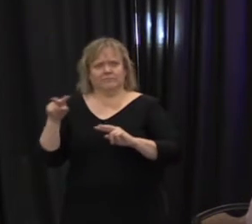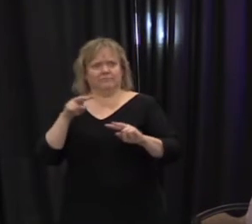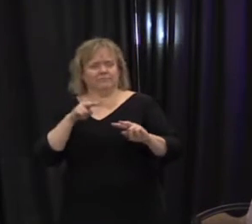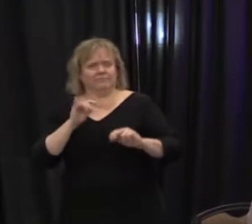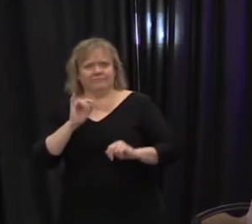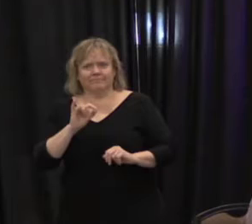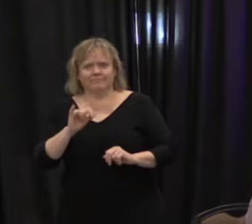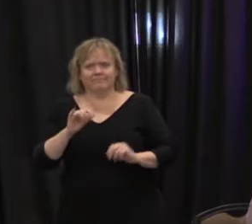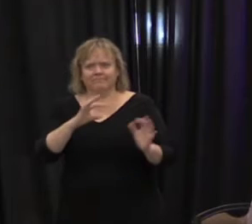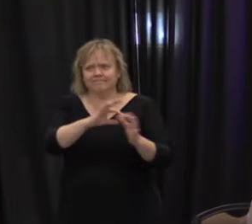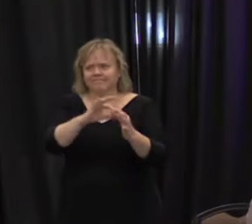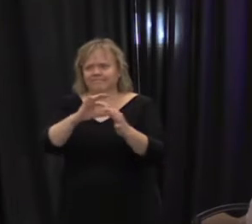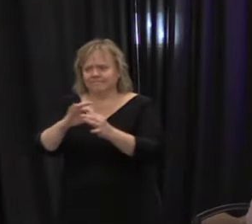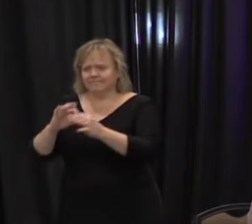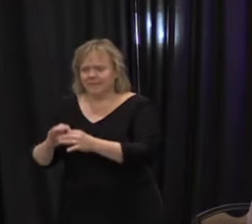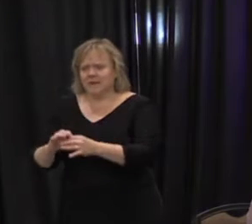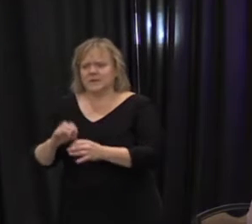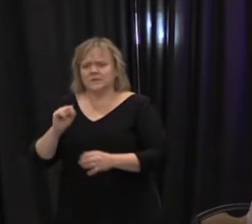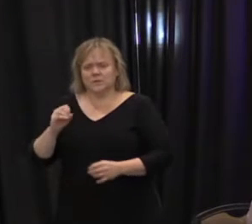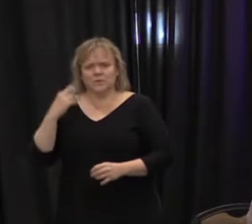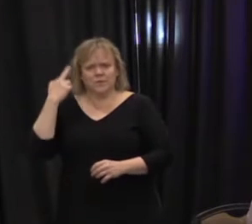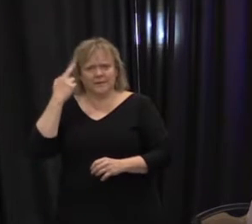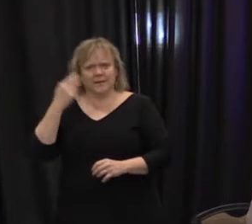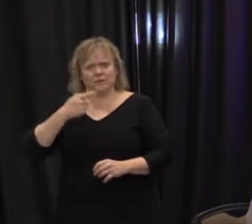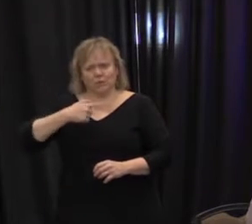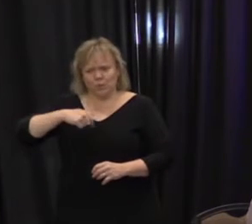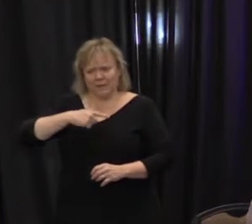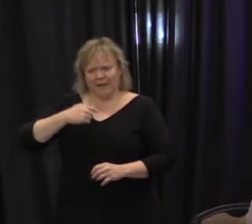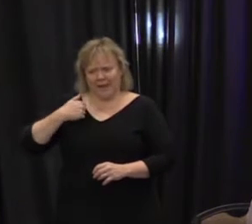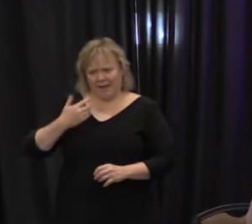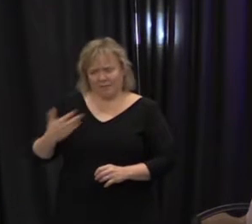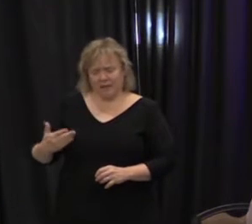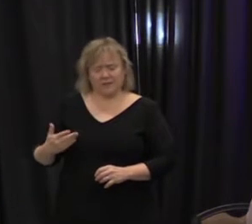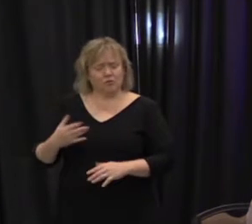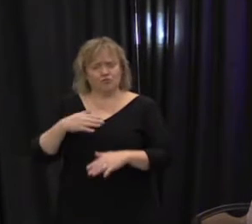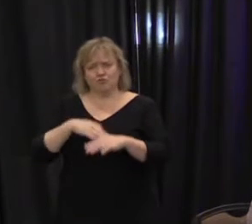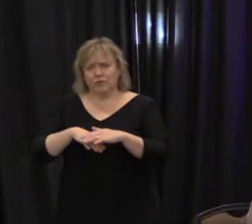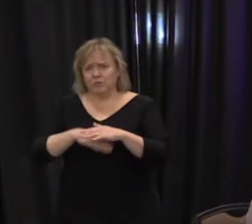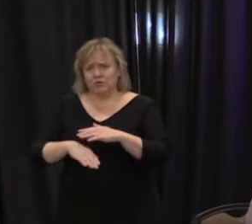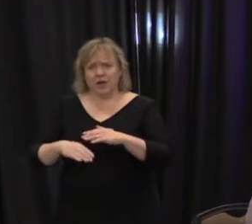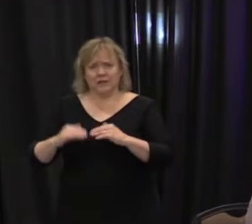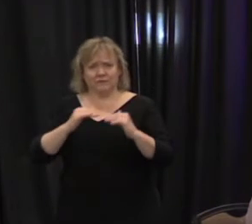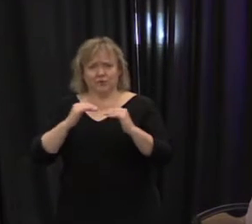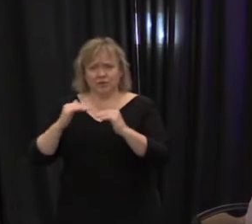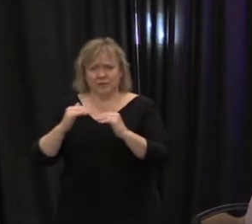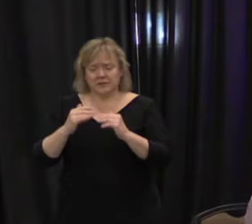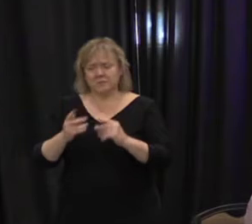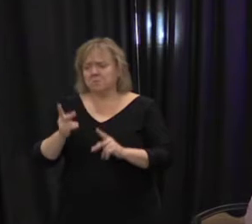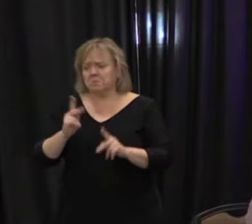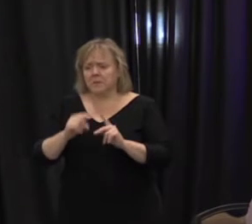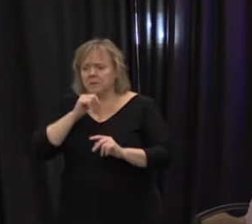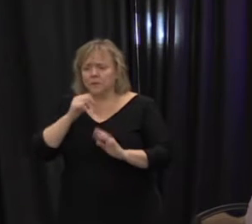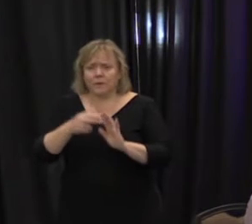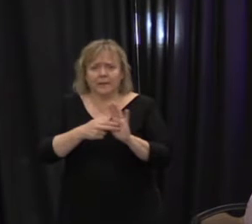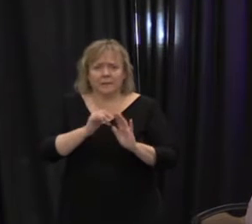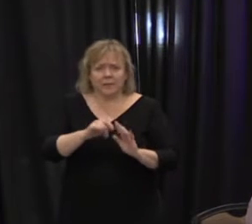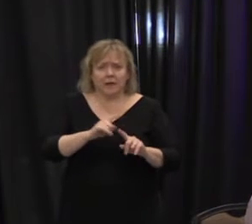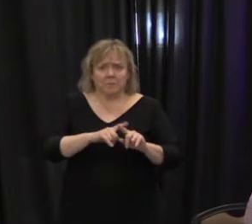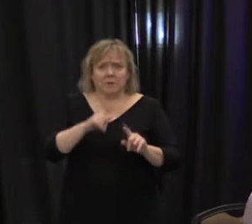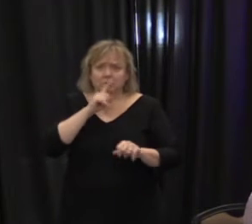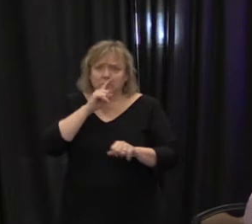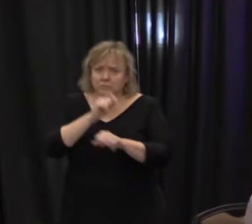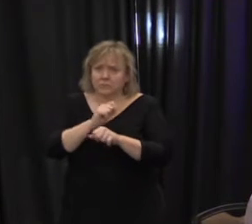things, maybe in different ways. We have these reproductive justice issues. Maybe folks are not calling it reproductive justice, but it